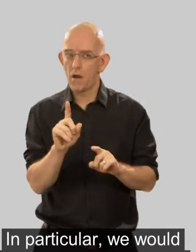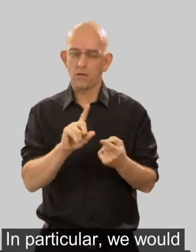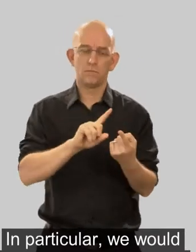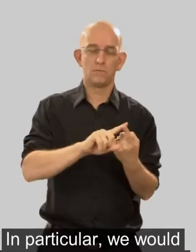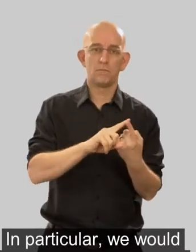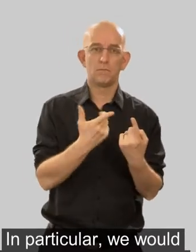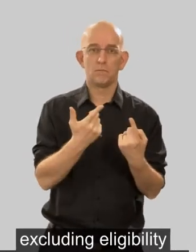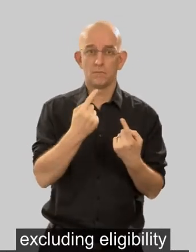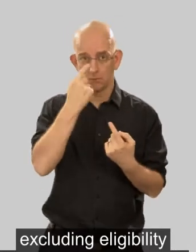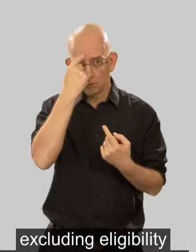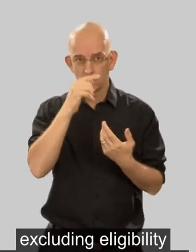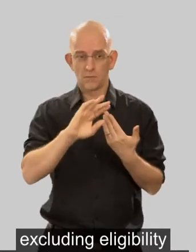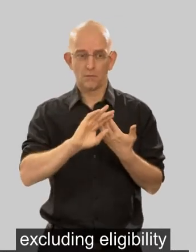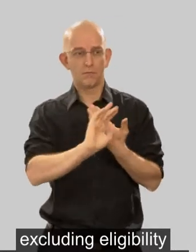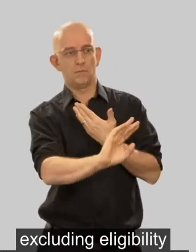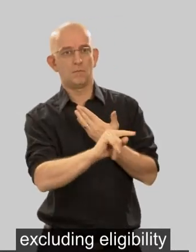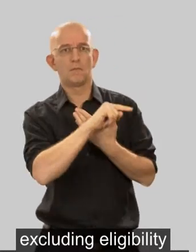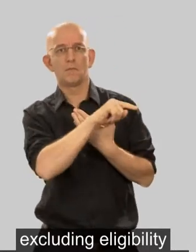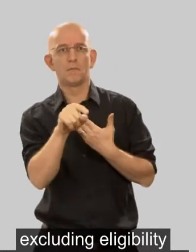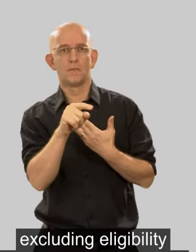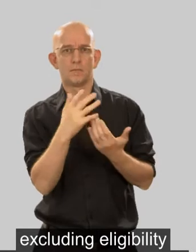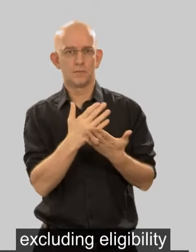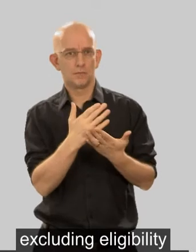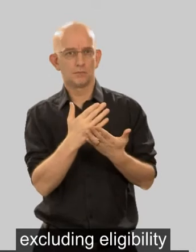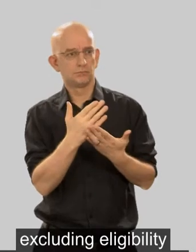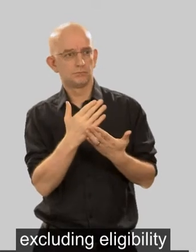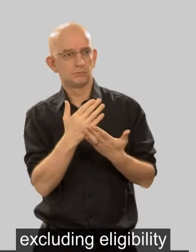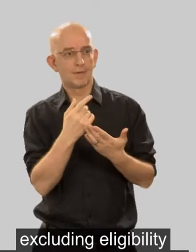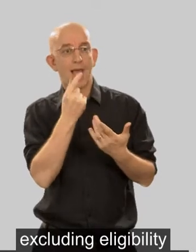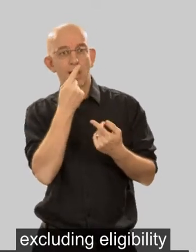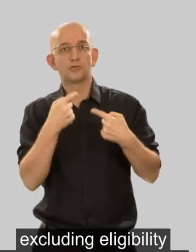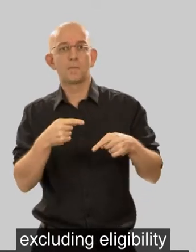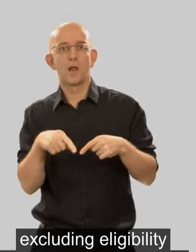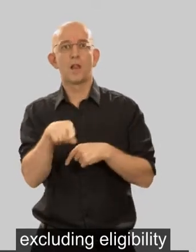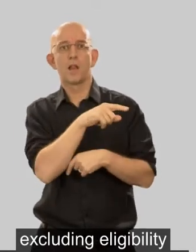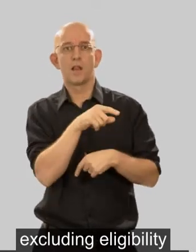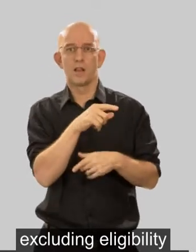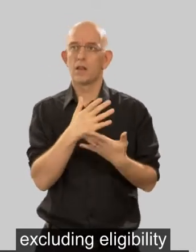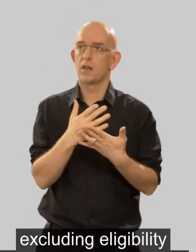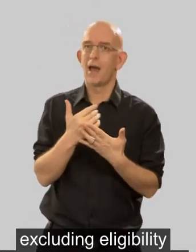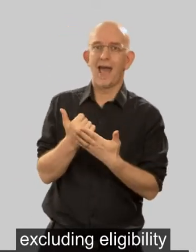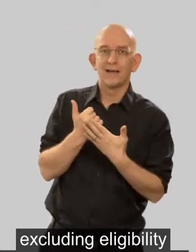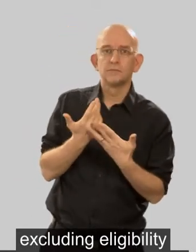In particular, we would welcome comments on excluding eligibility for aids and appliances